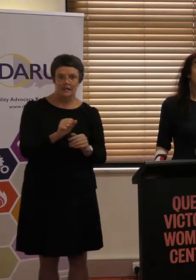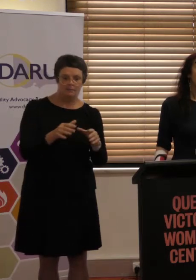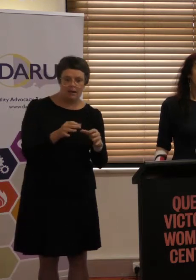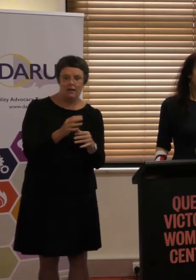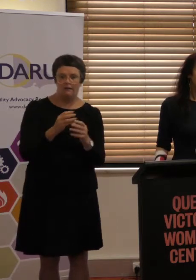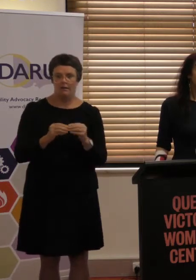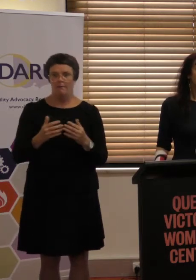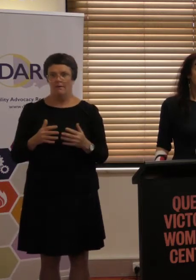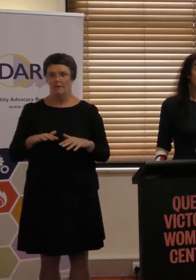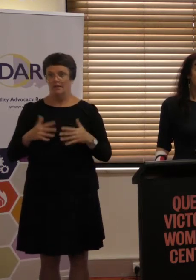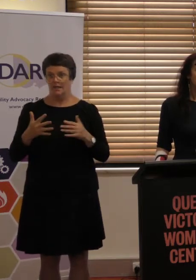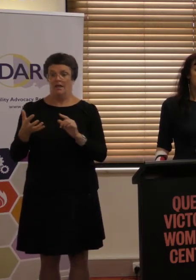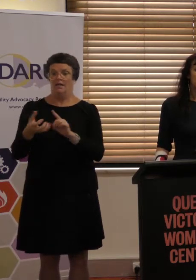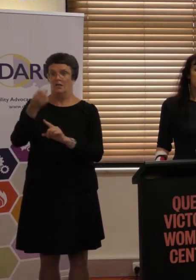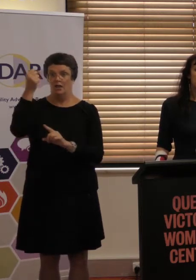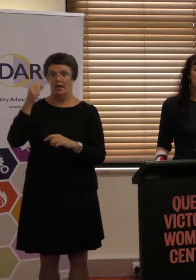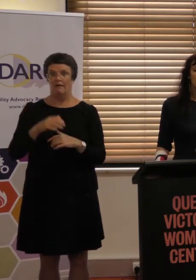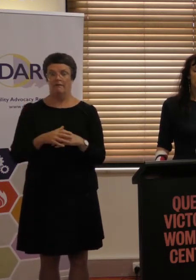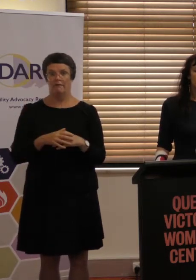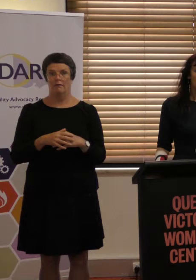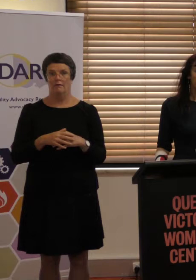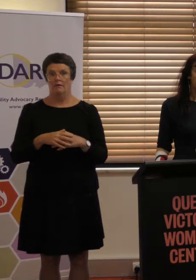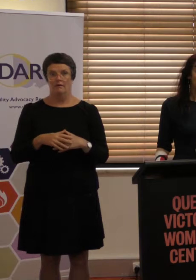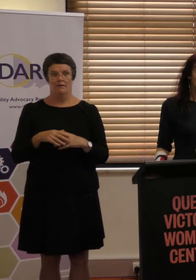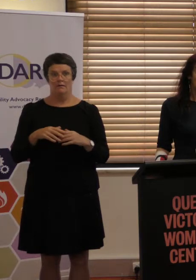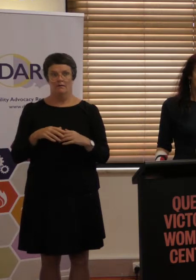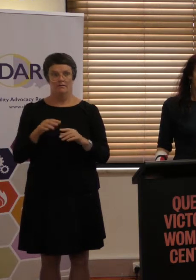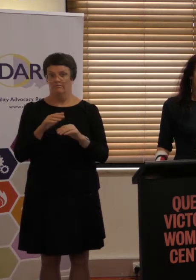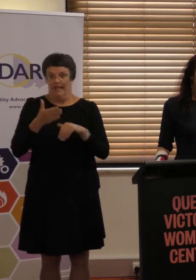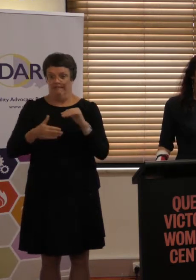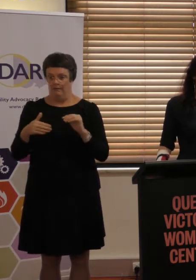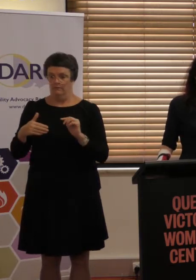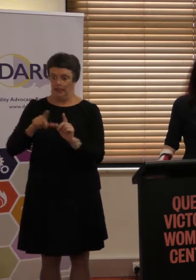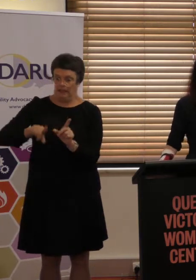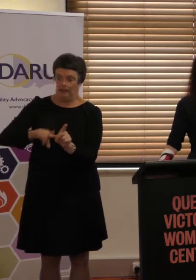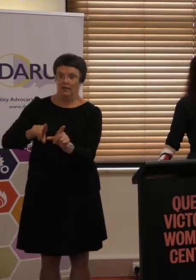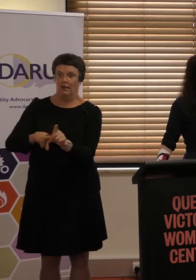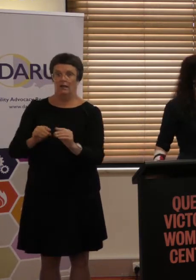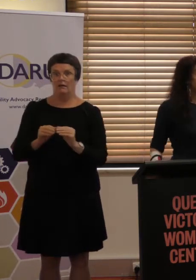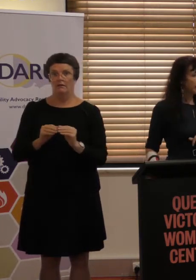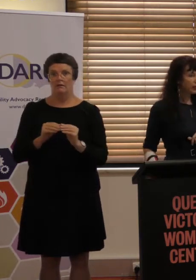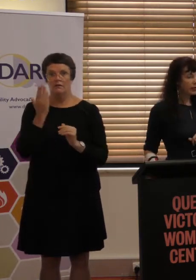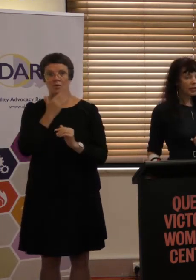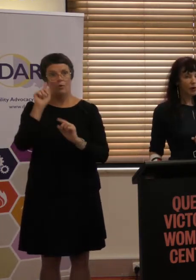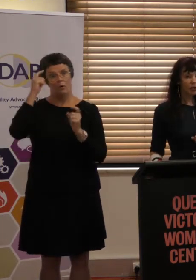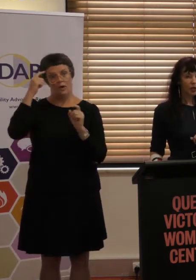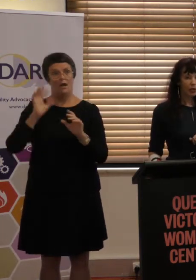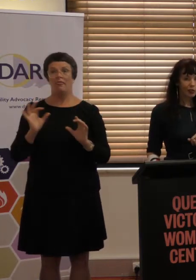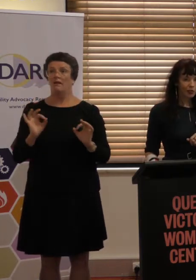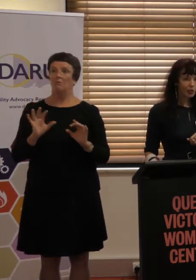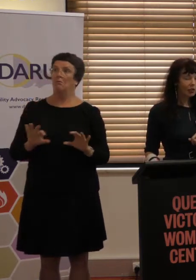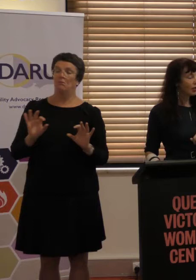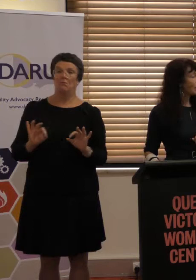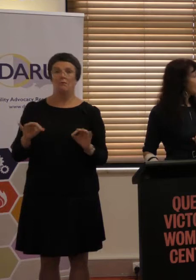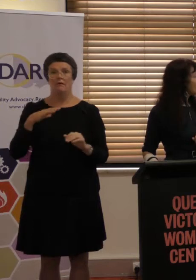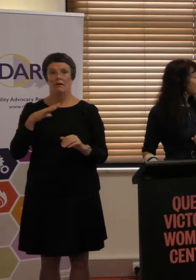of gaining functional communication any year did not seem to worry anyone. And his mother is now in